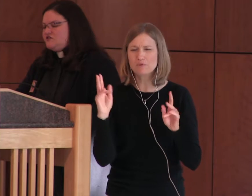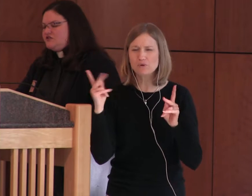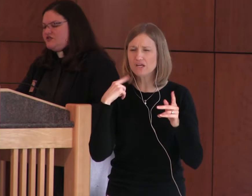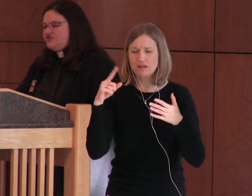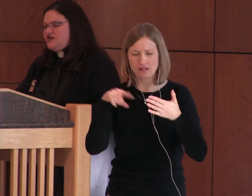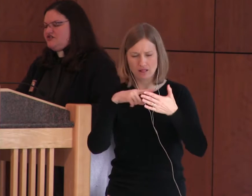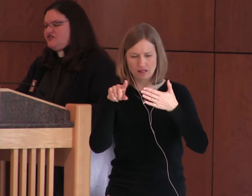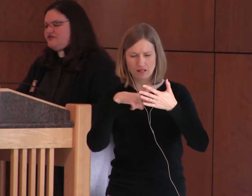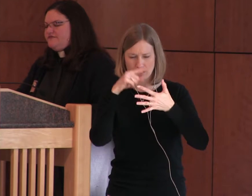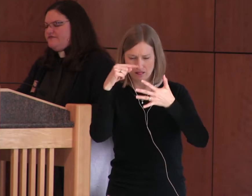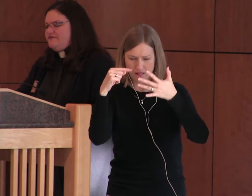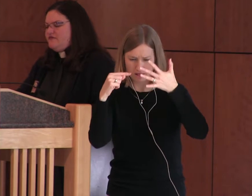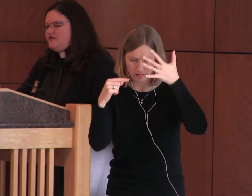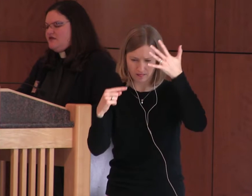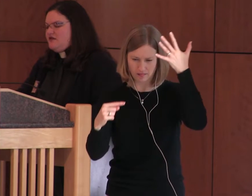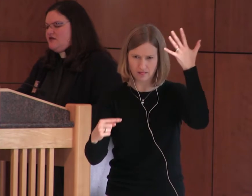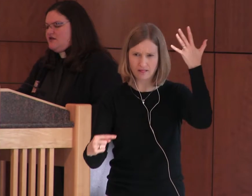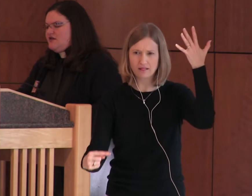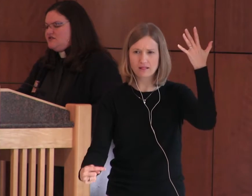And